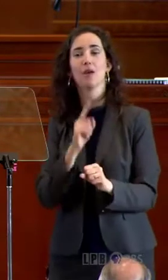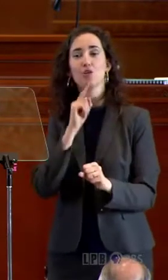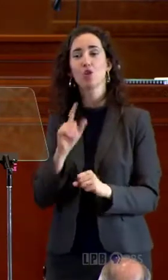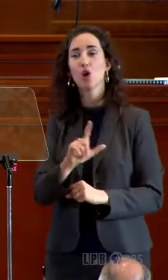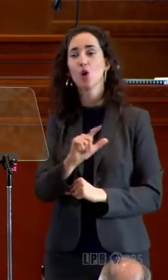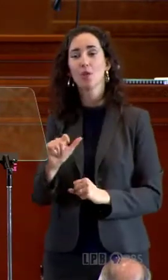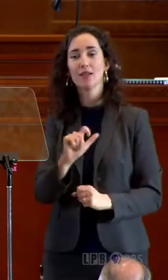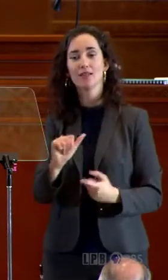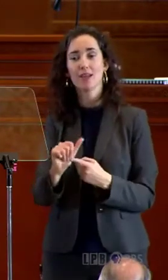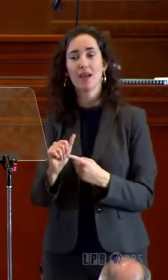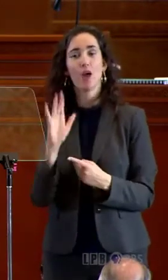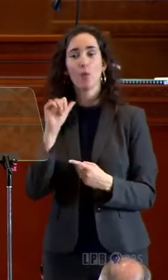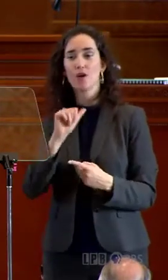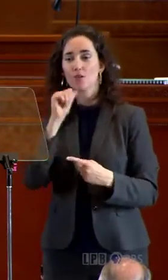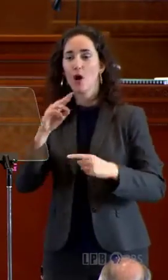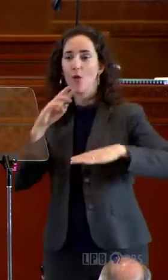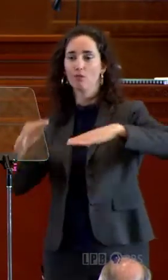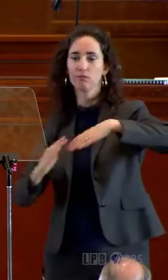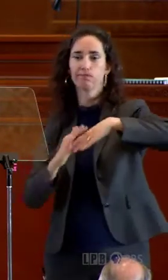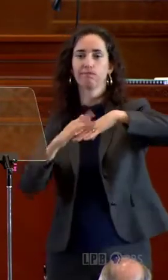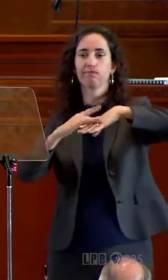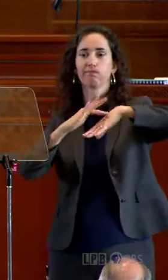will not be washed away.